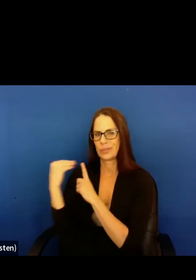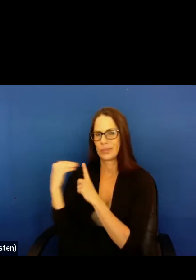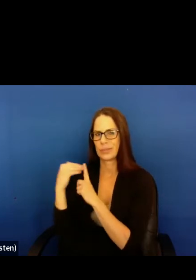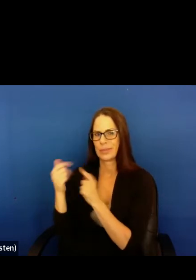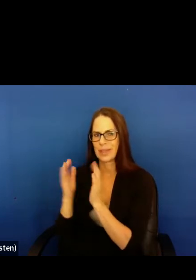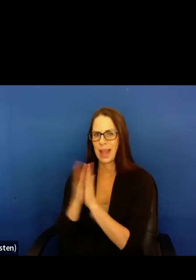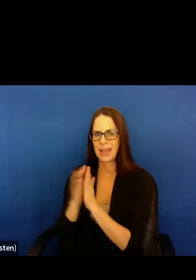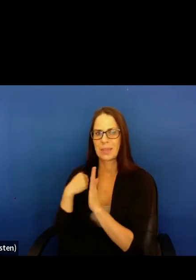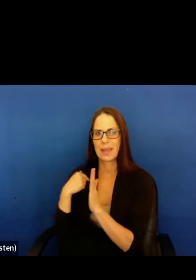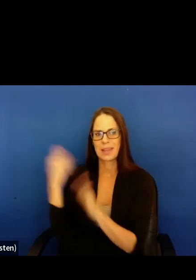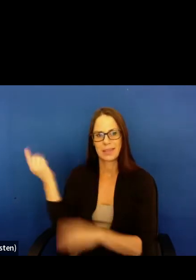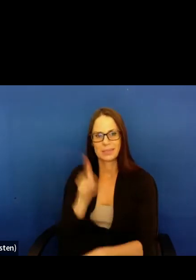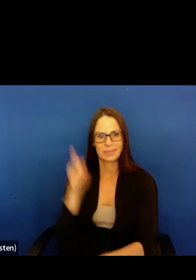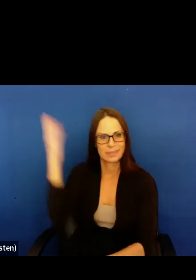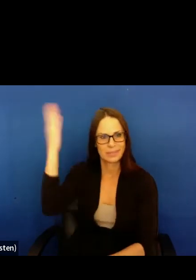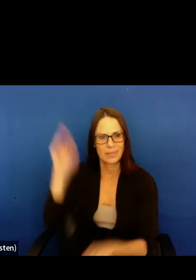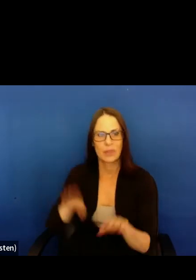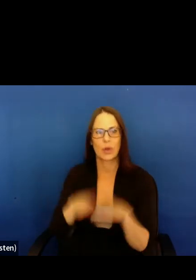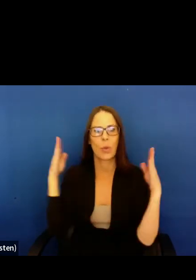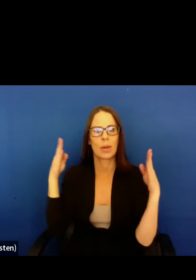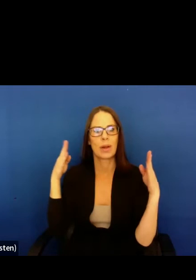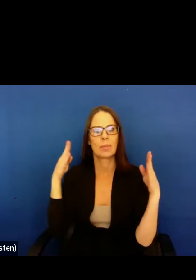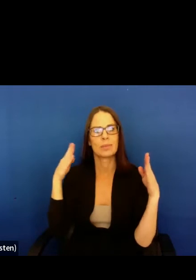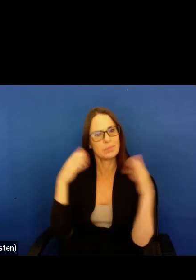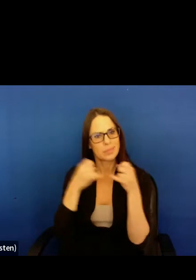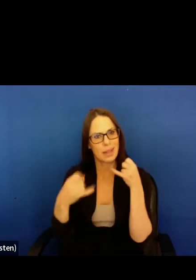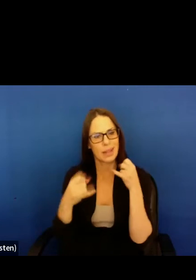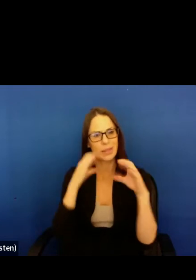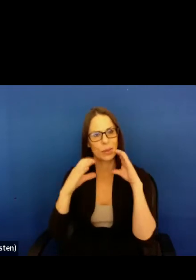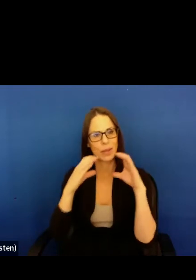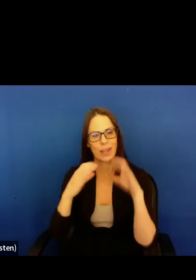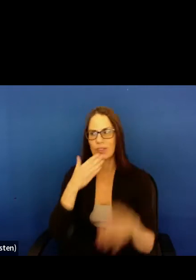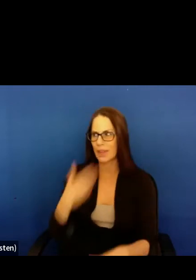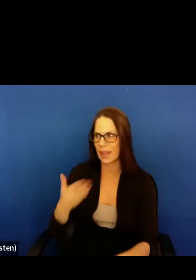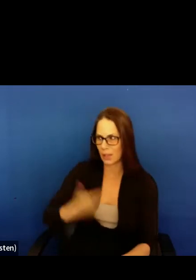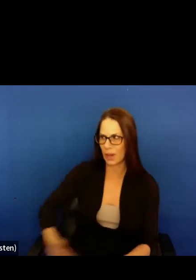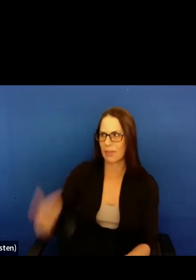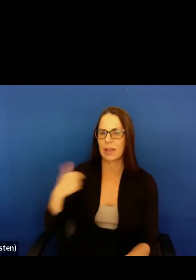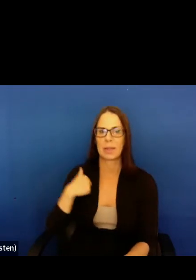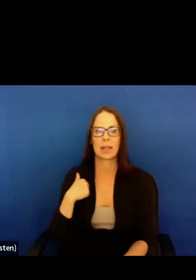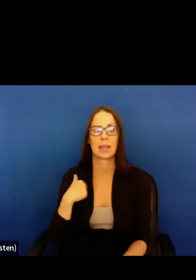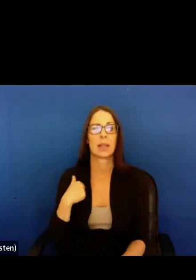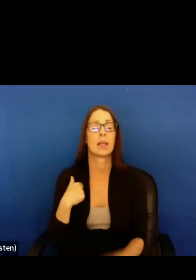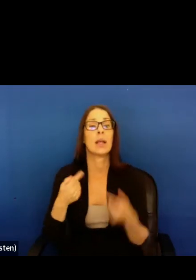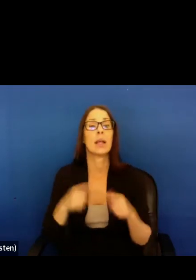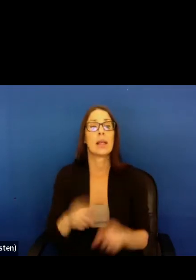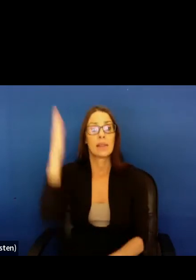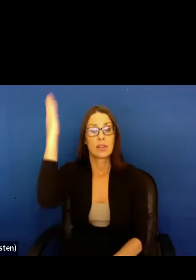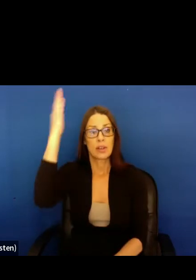lines of communication. So thank you for having me. In the talk, I'd like to